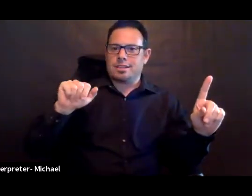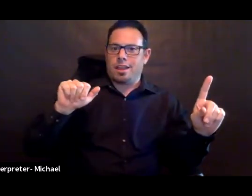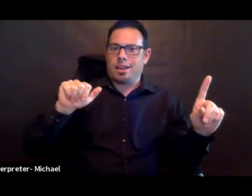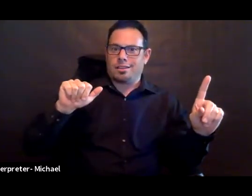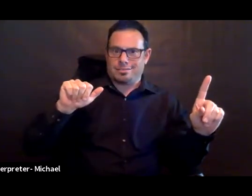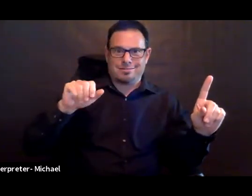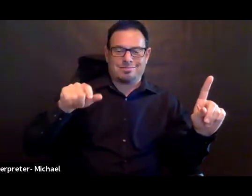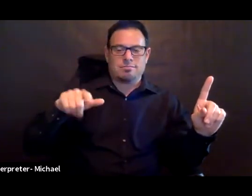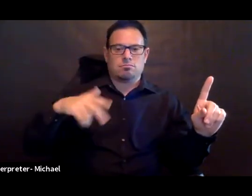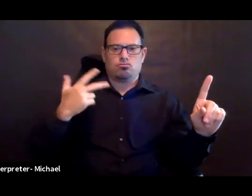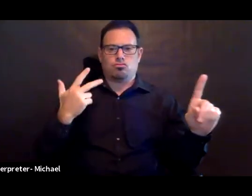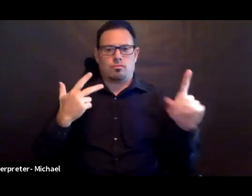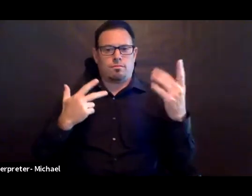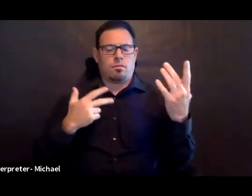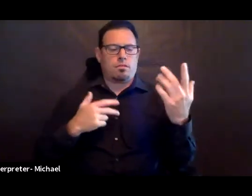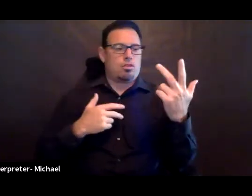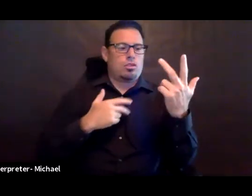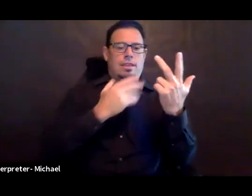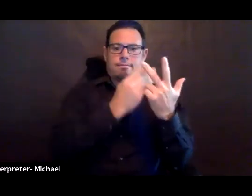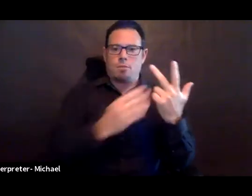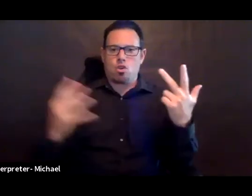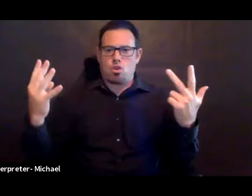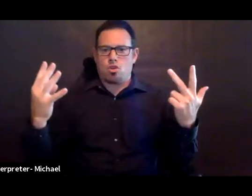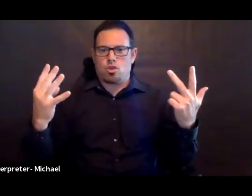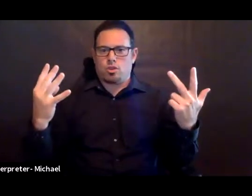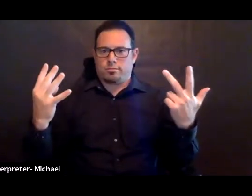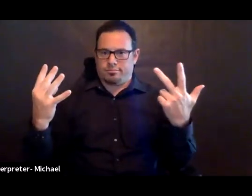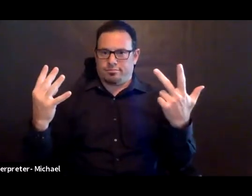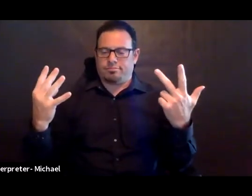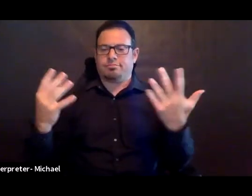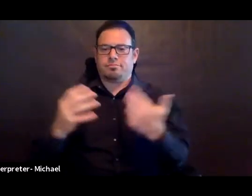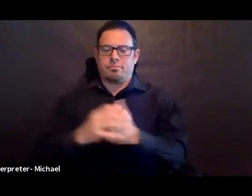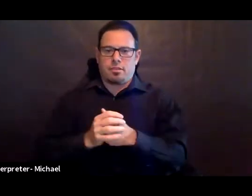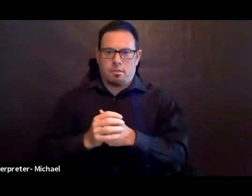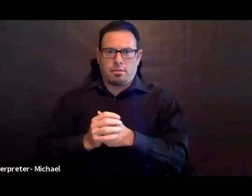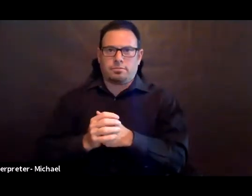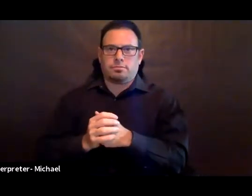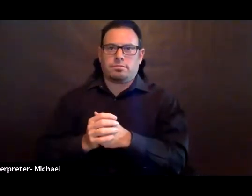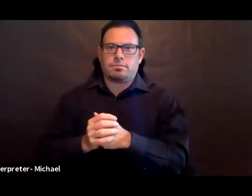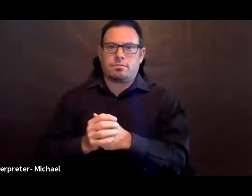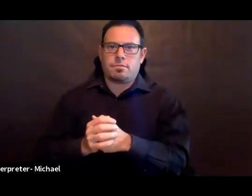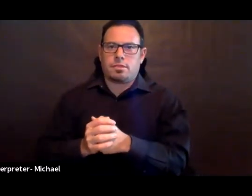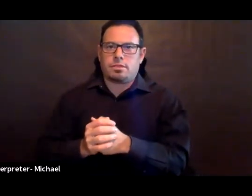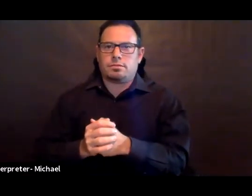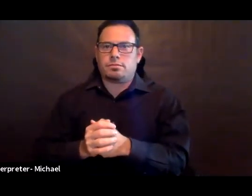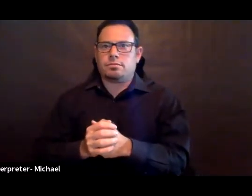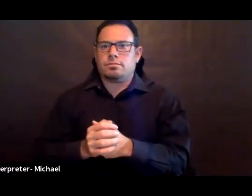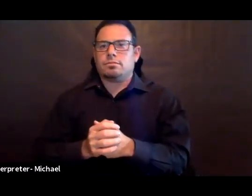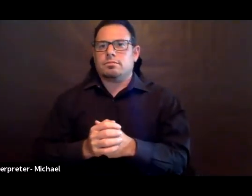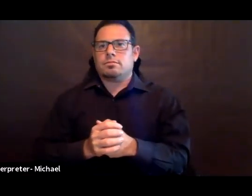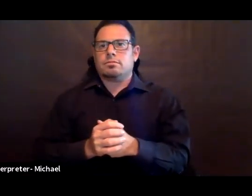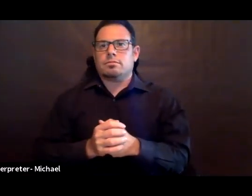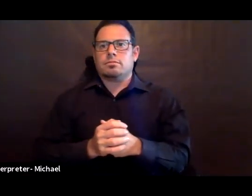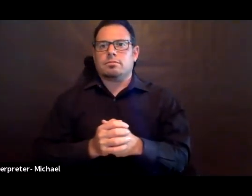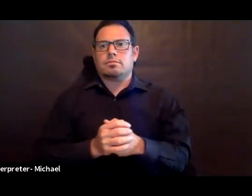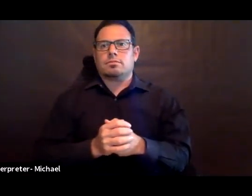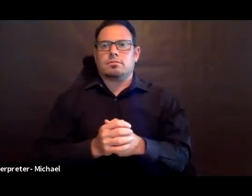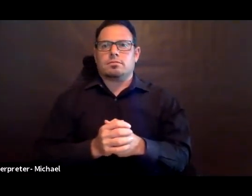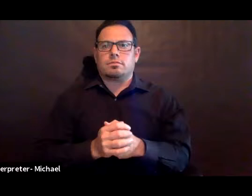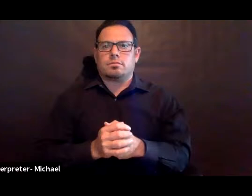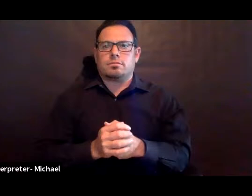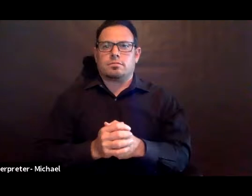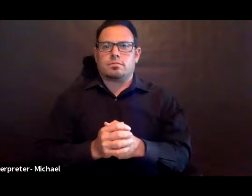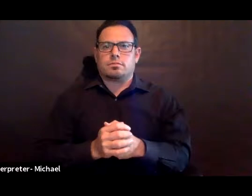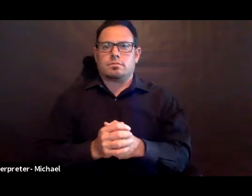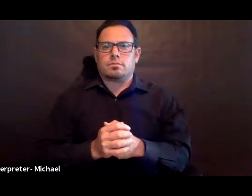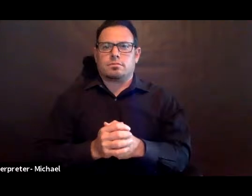among those who are fully vaccinated, the so-called breakthrough cases, remain very rare. We do know that there